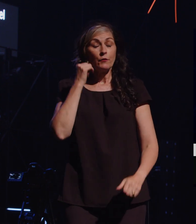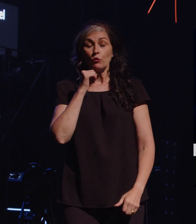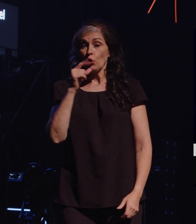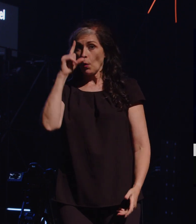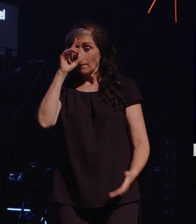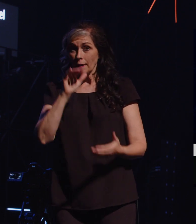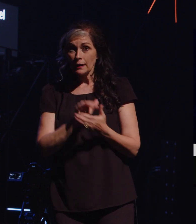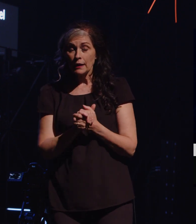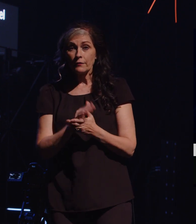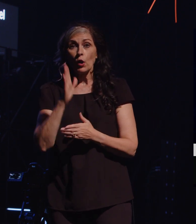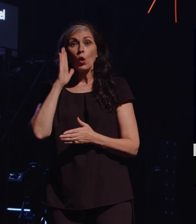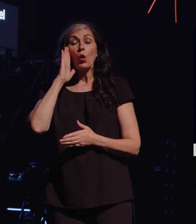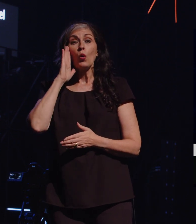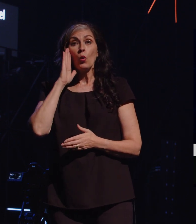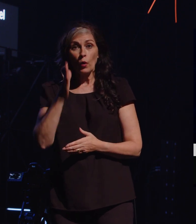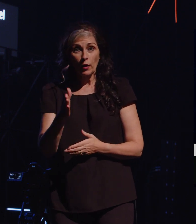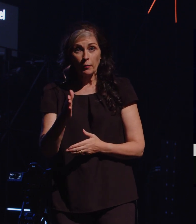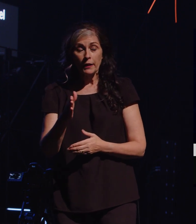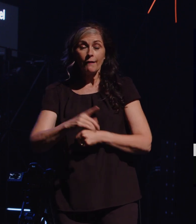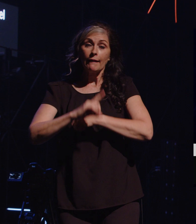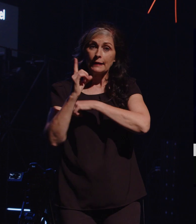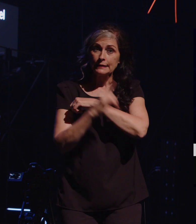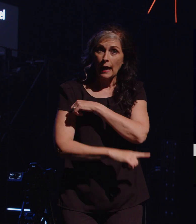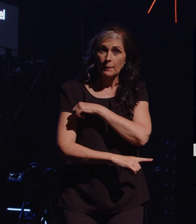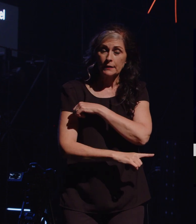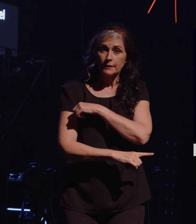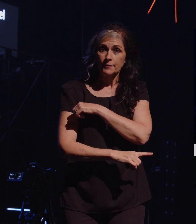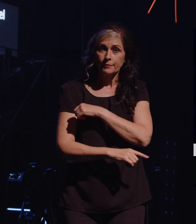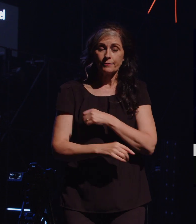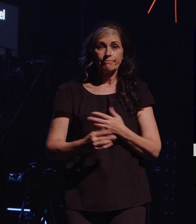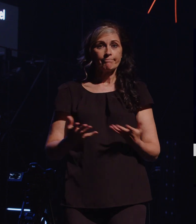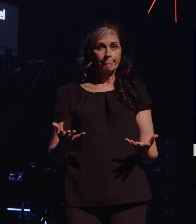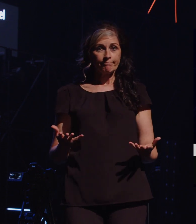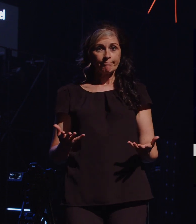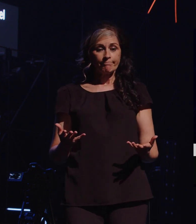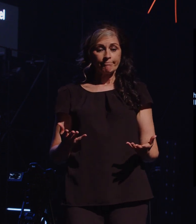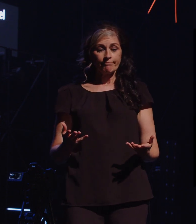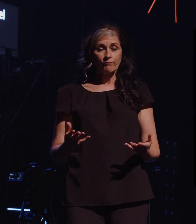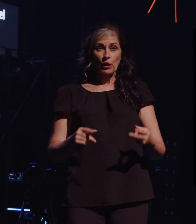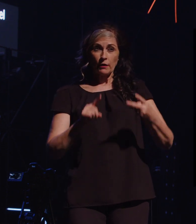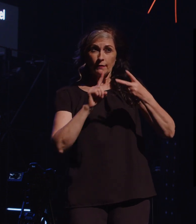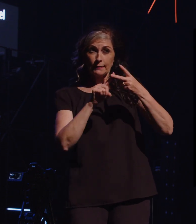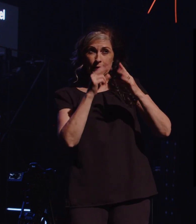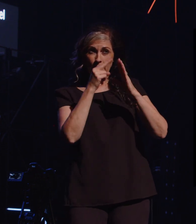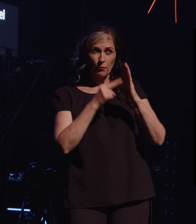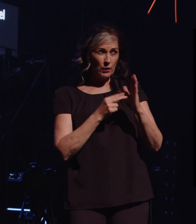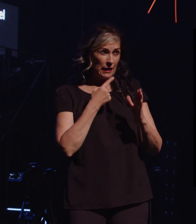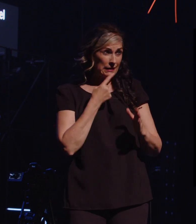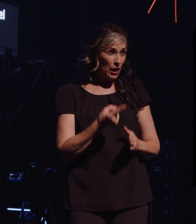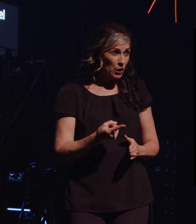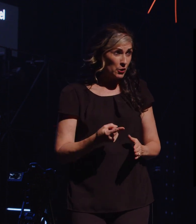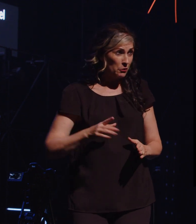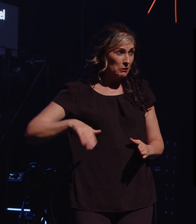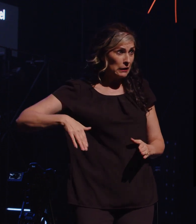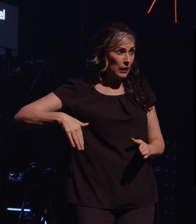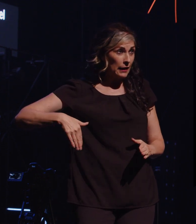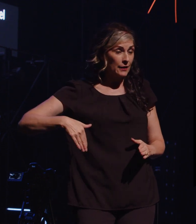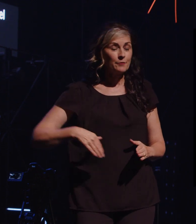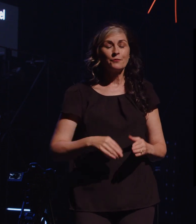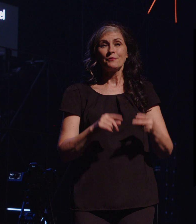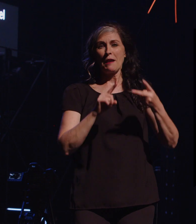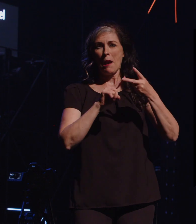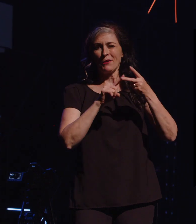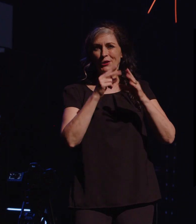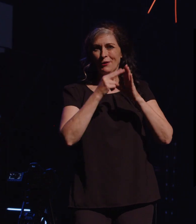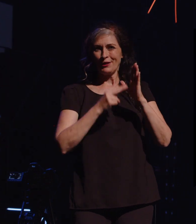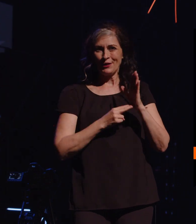believe will be condemned. Did I give you point number two? Not yet. Point number two on